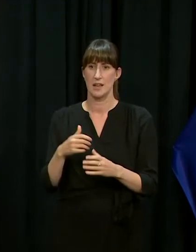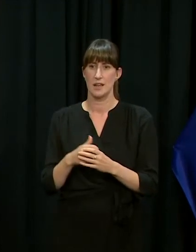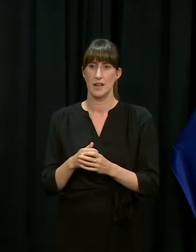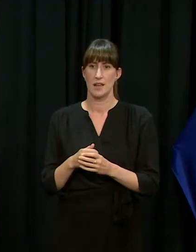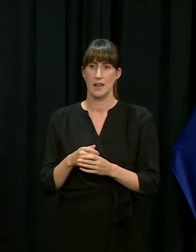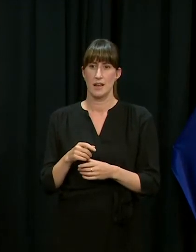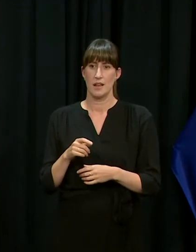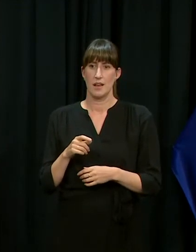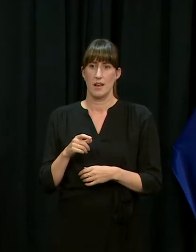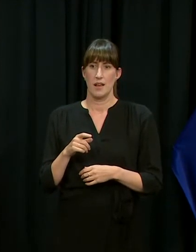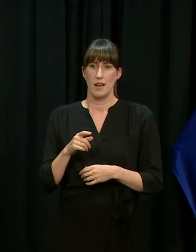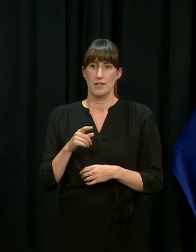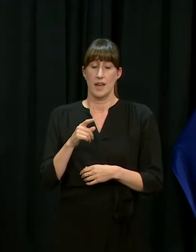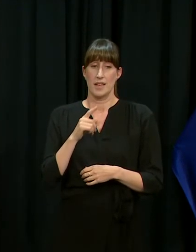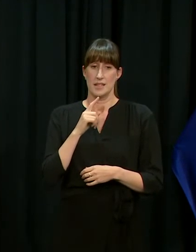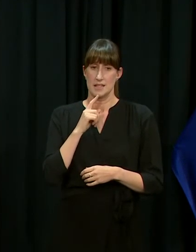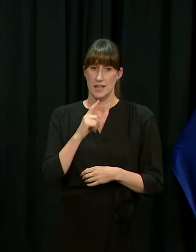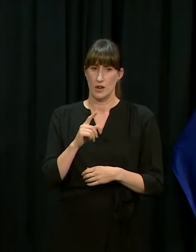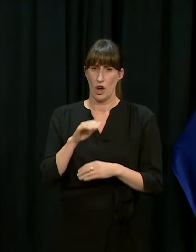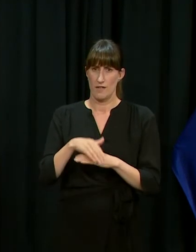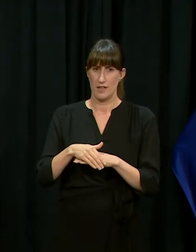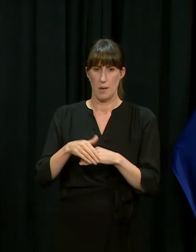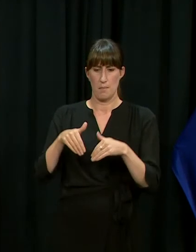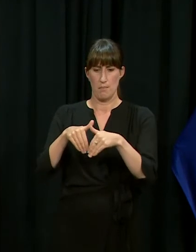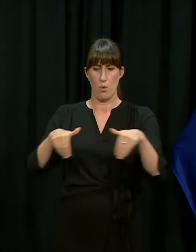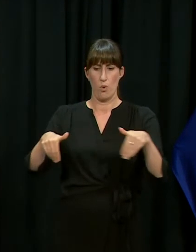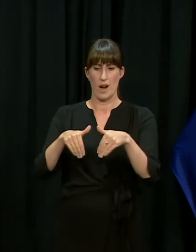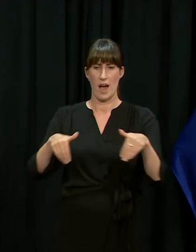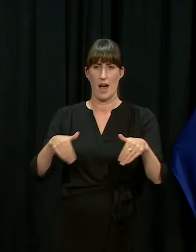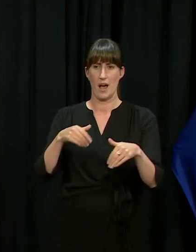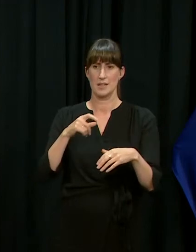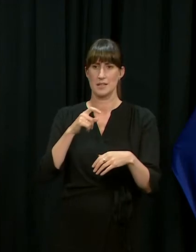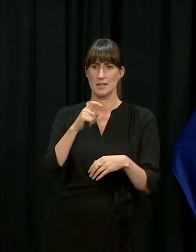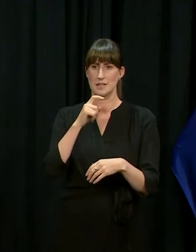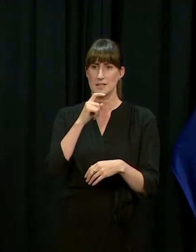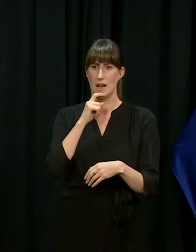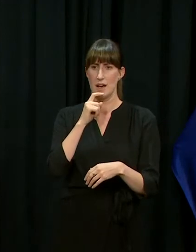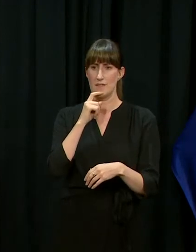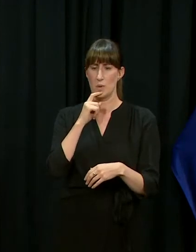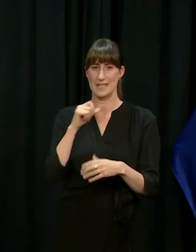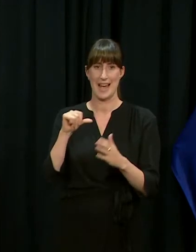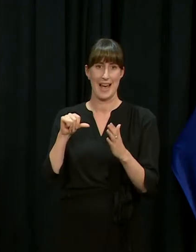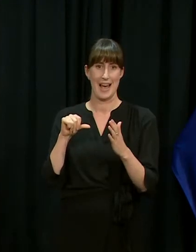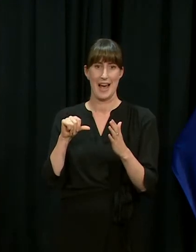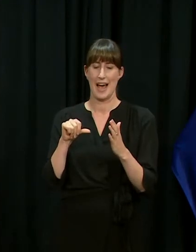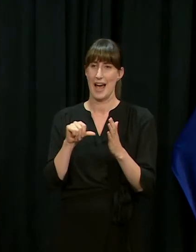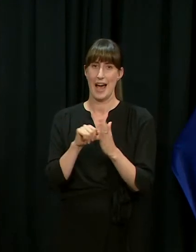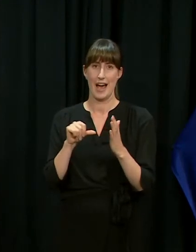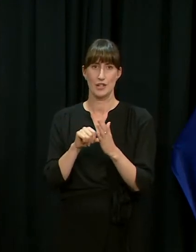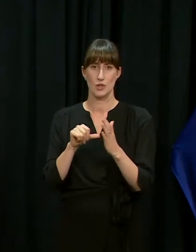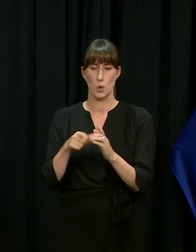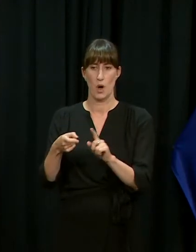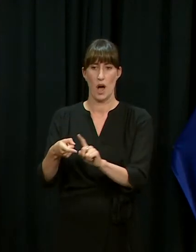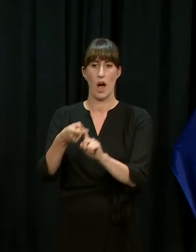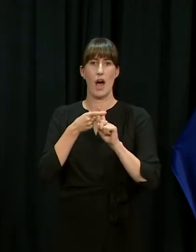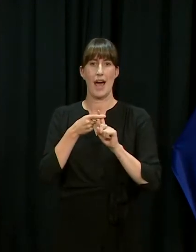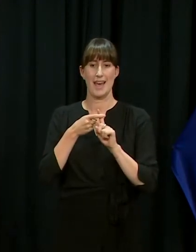retain staff at the border. And do you endorse those comments? Yeah, I just to be fair to Minister Hipkins, I